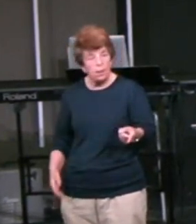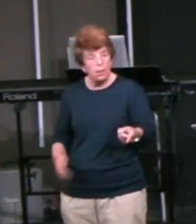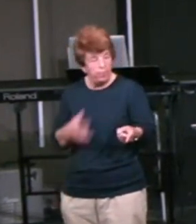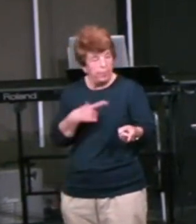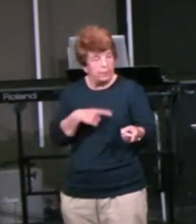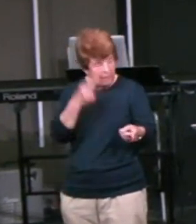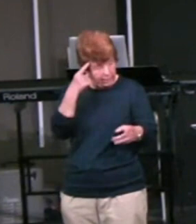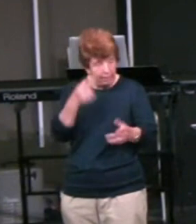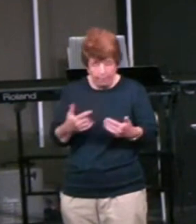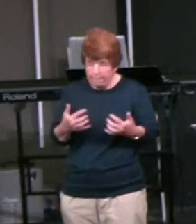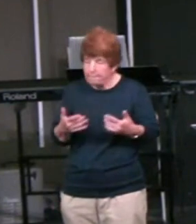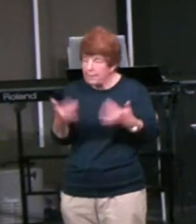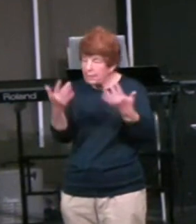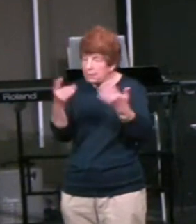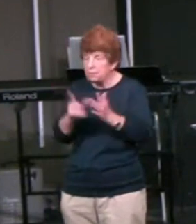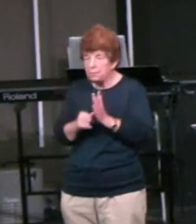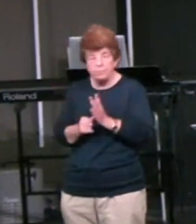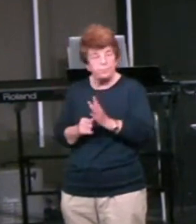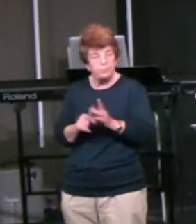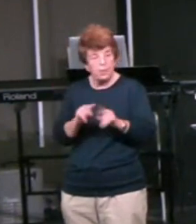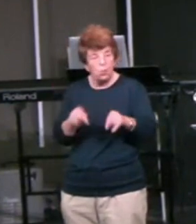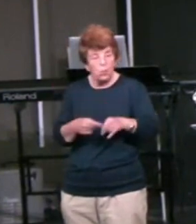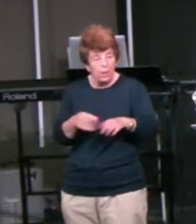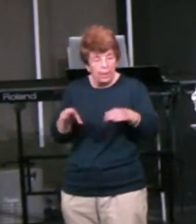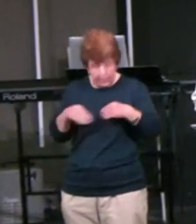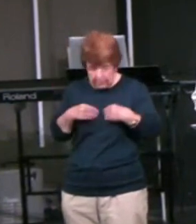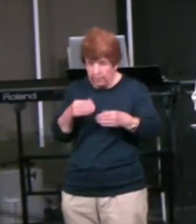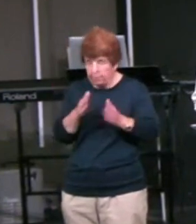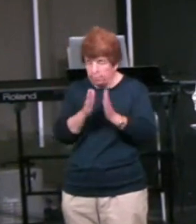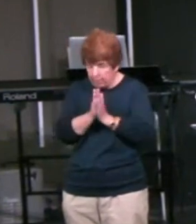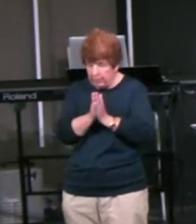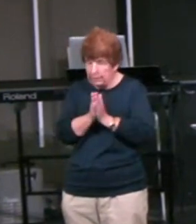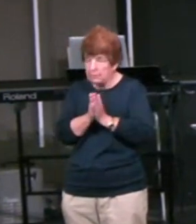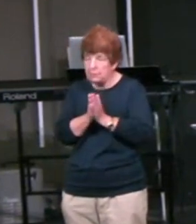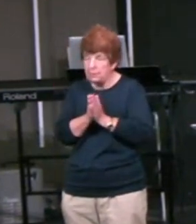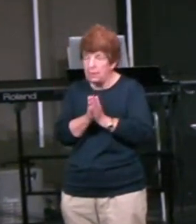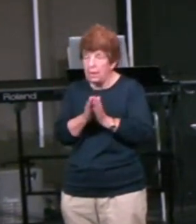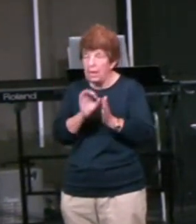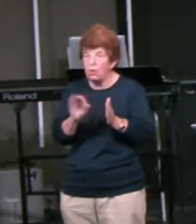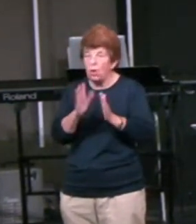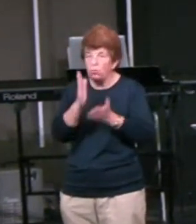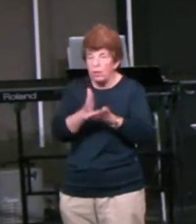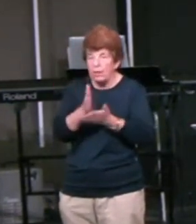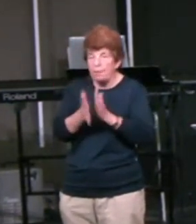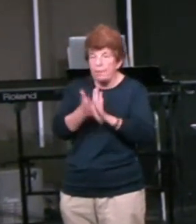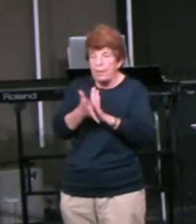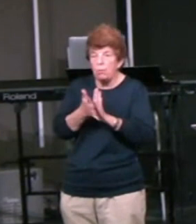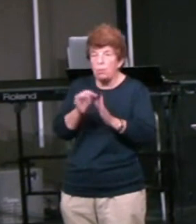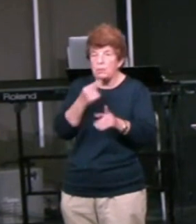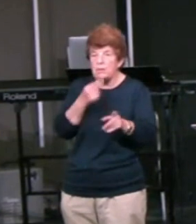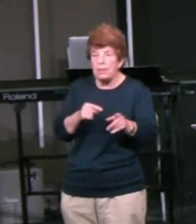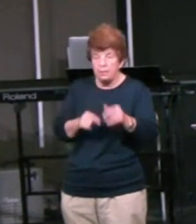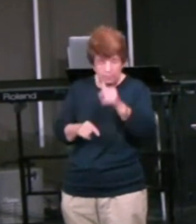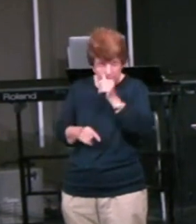Because I think too often we will accept prayer or pray and really not mean what we're saying.